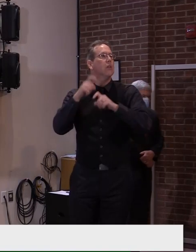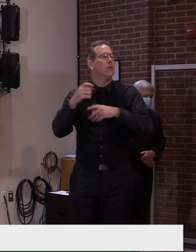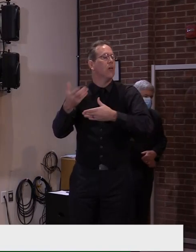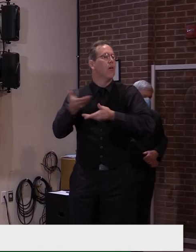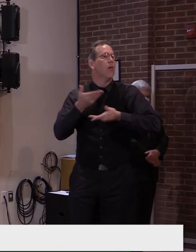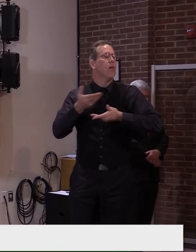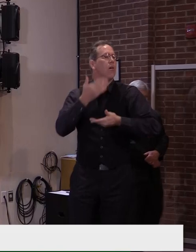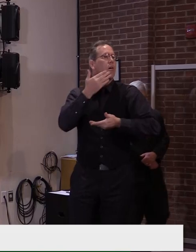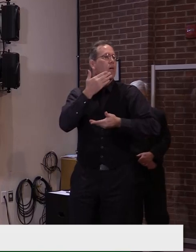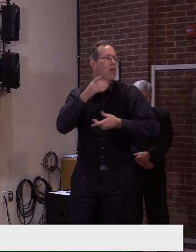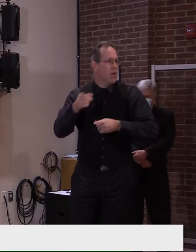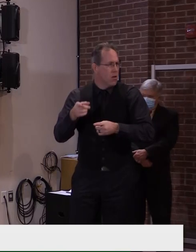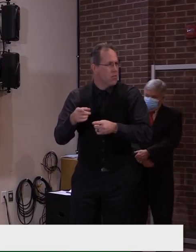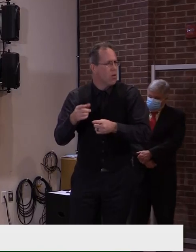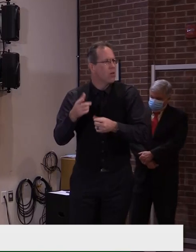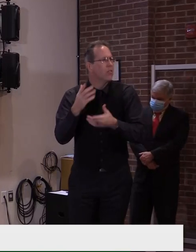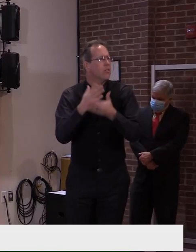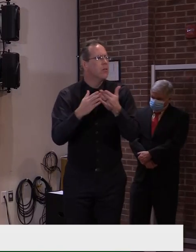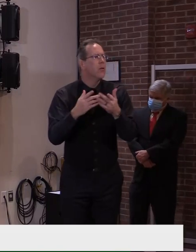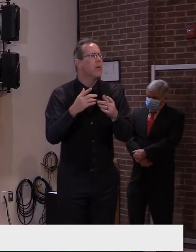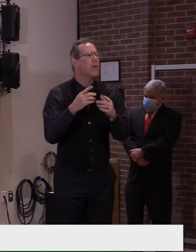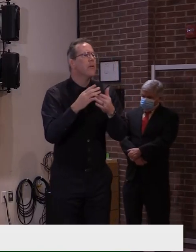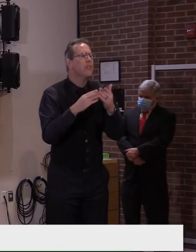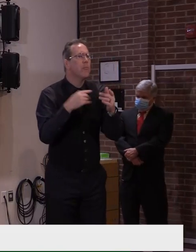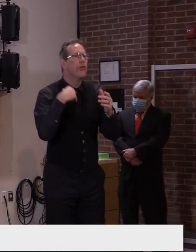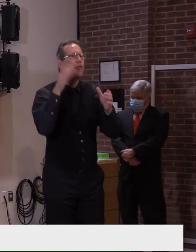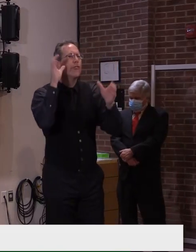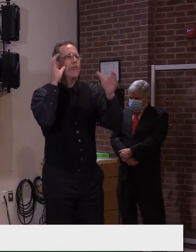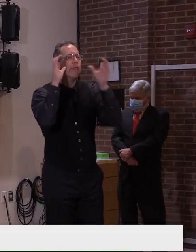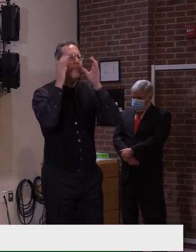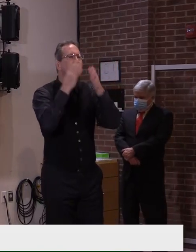sort of a benchmark